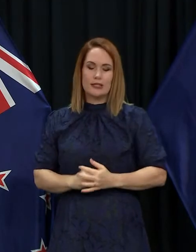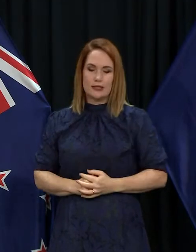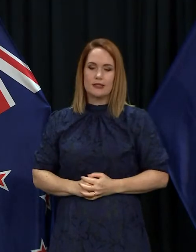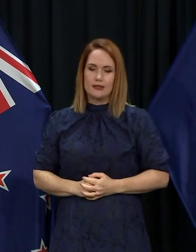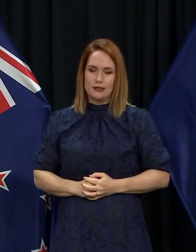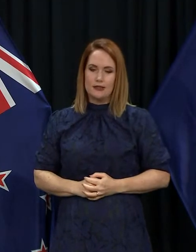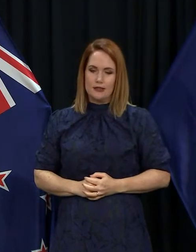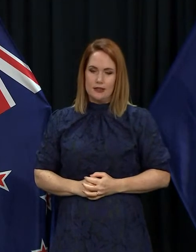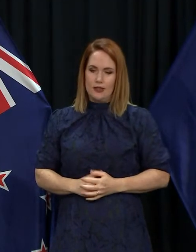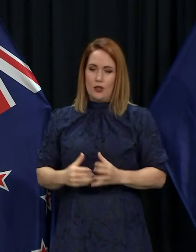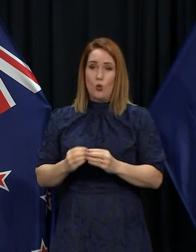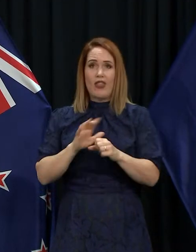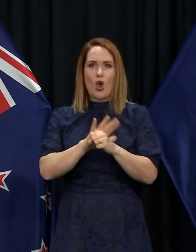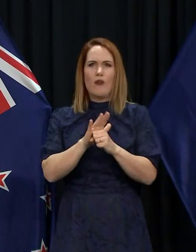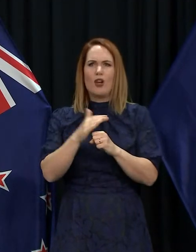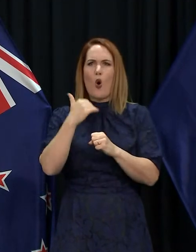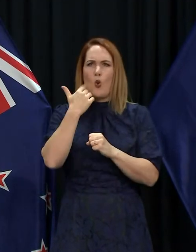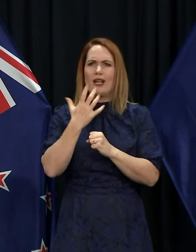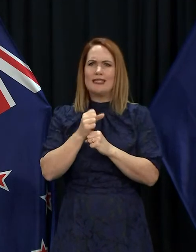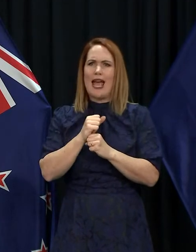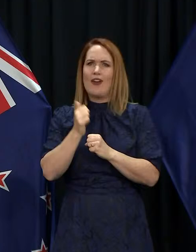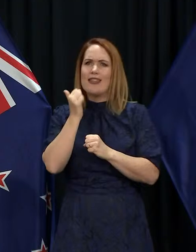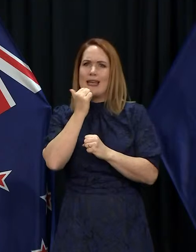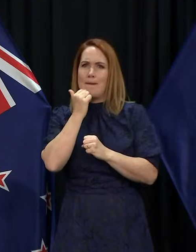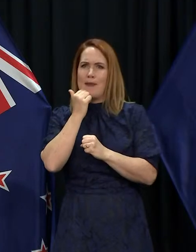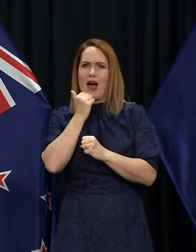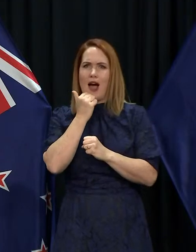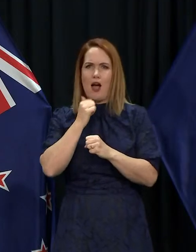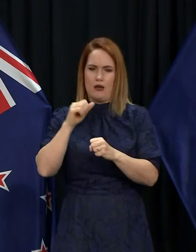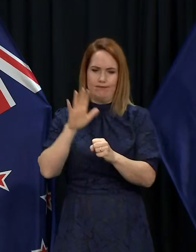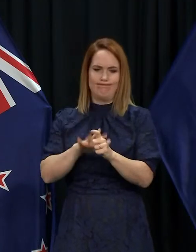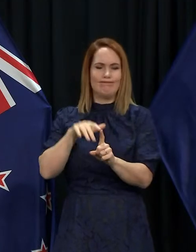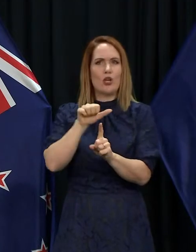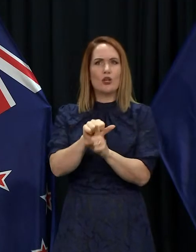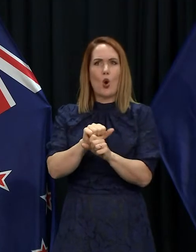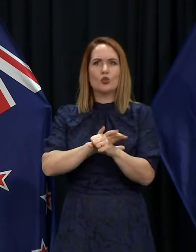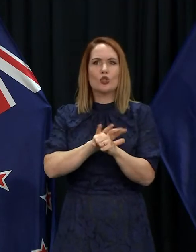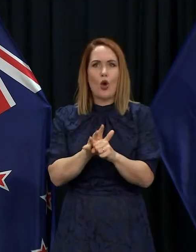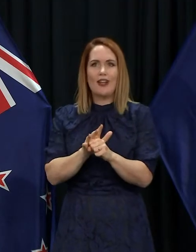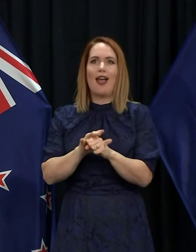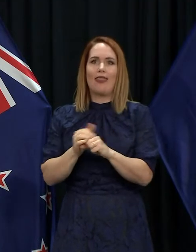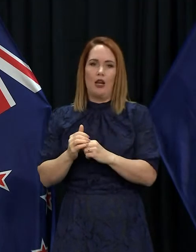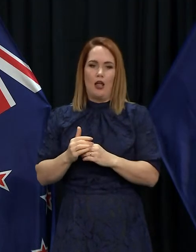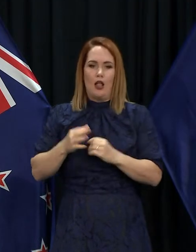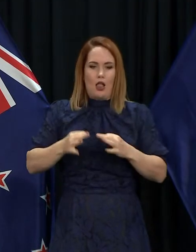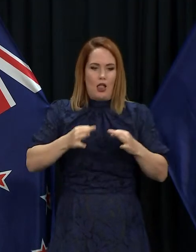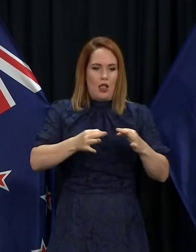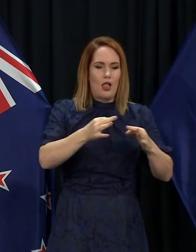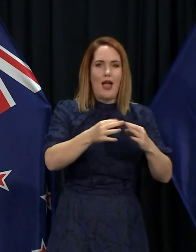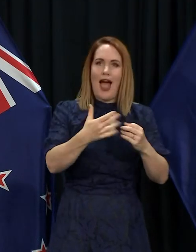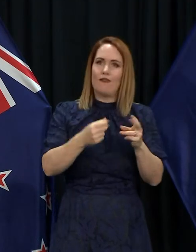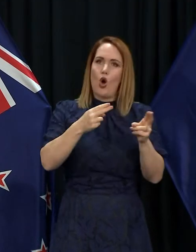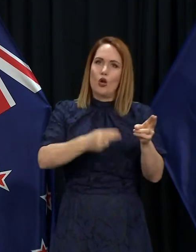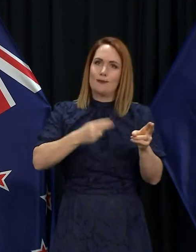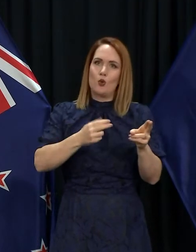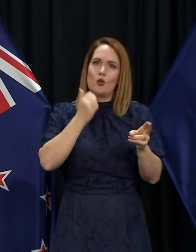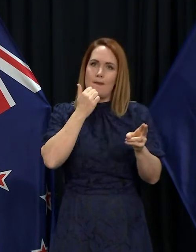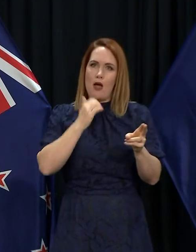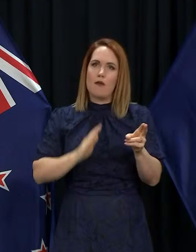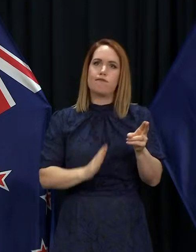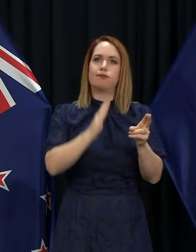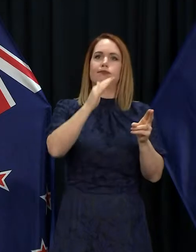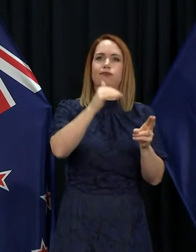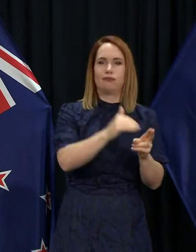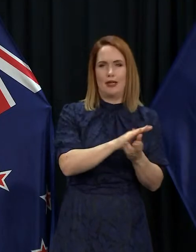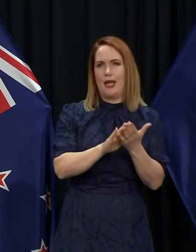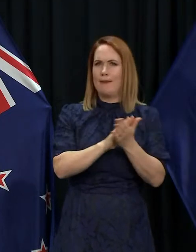lag between the decline in those case numbers and the decline you then see in what's happening with our hospitalisations. So it will really be the pressure on the health